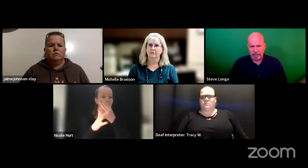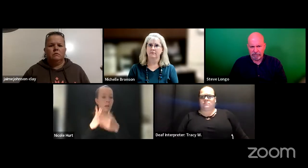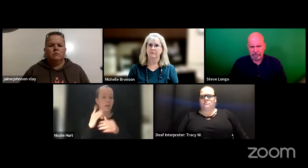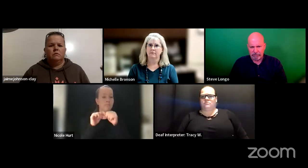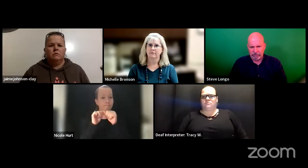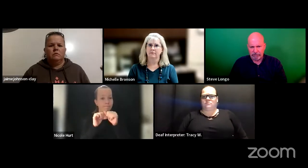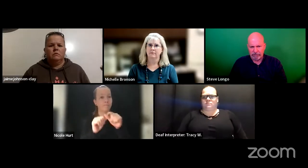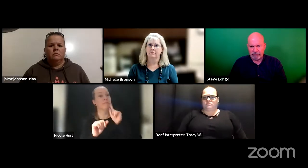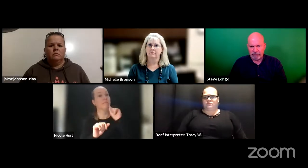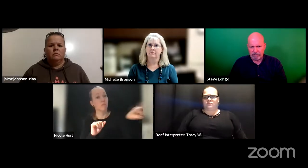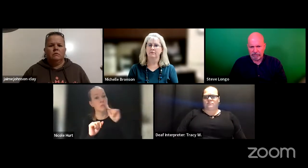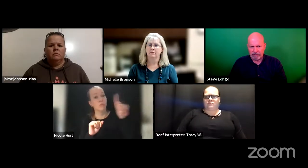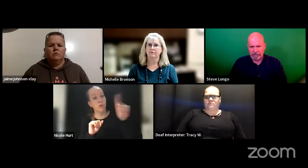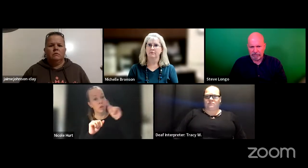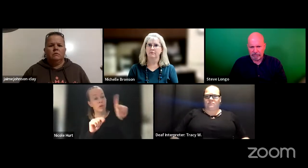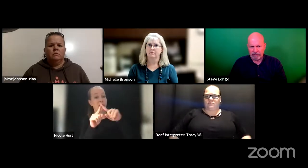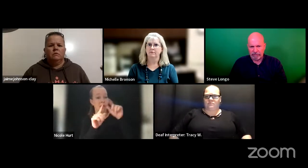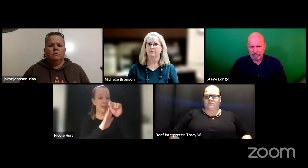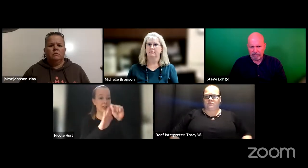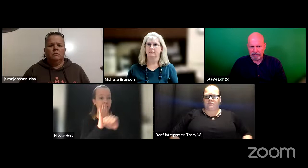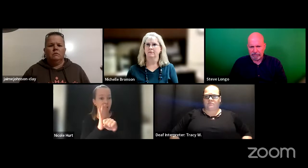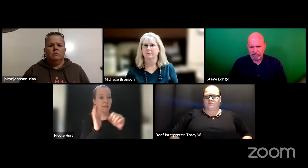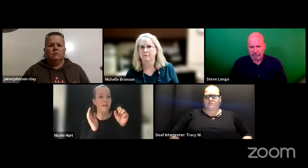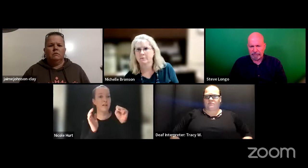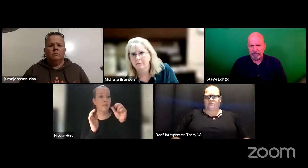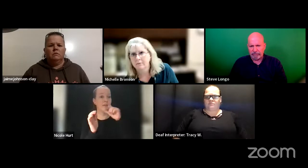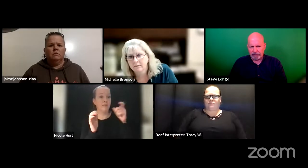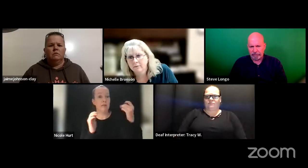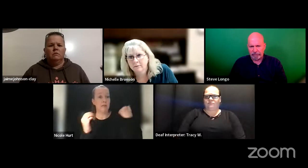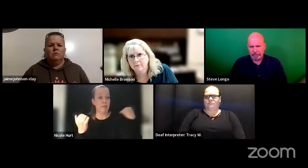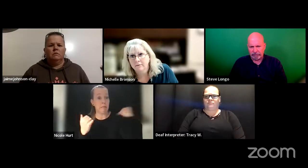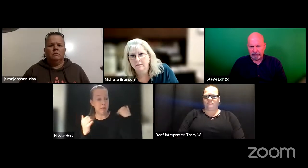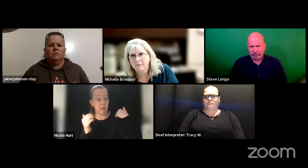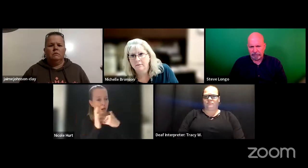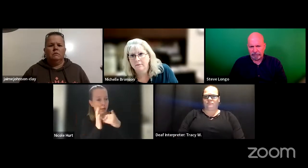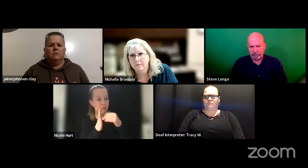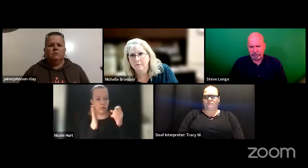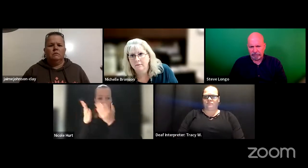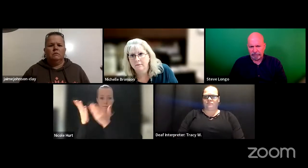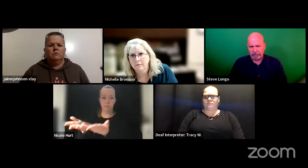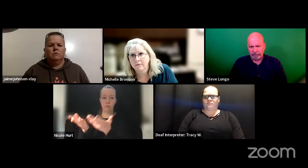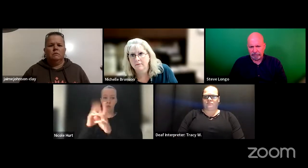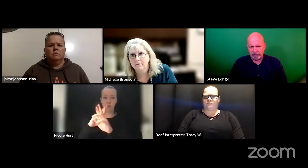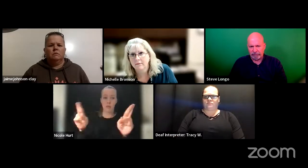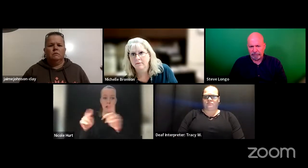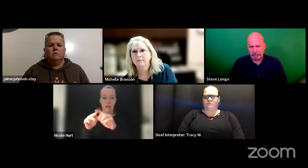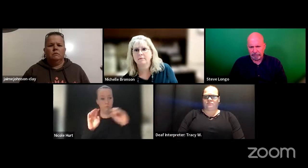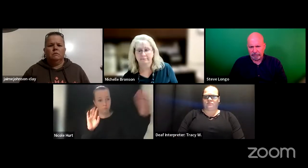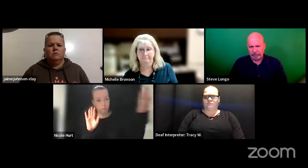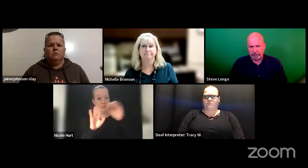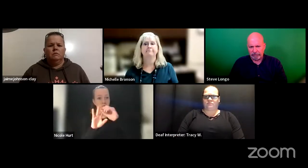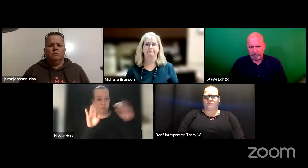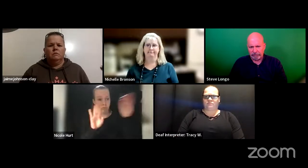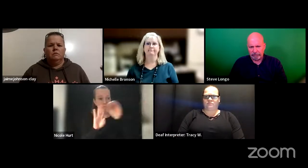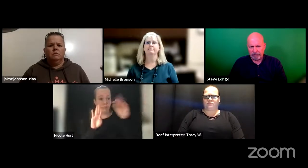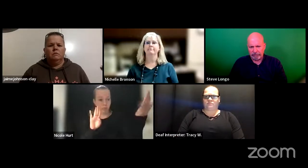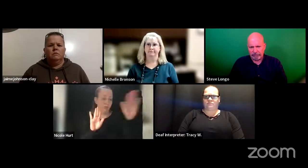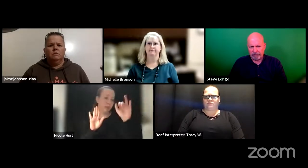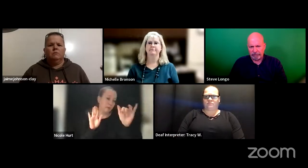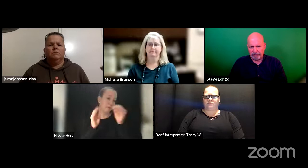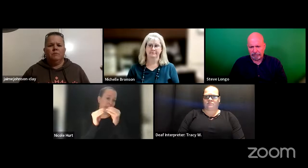and she needs to have continual access to those files for reports and